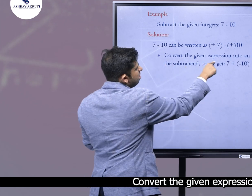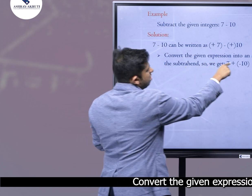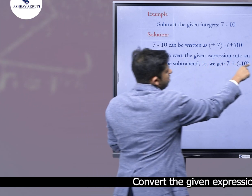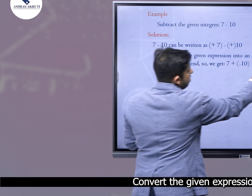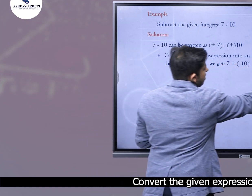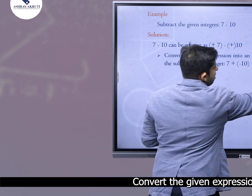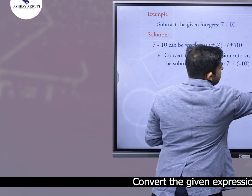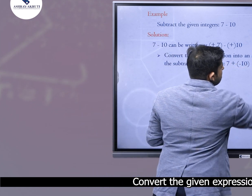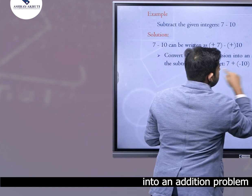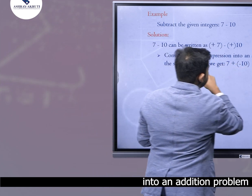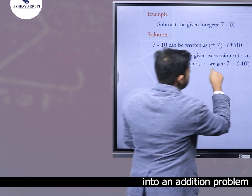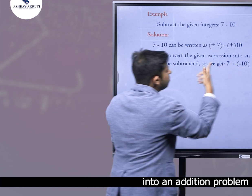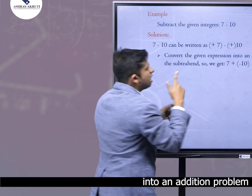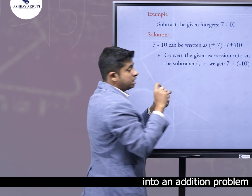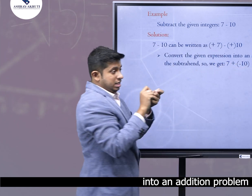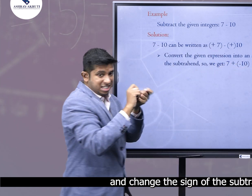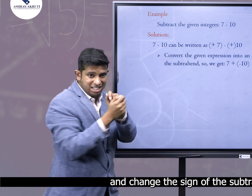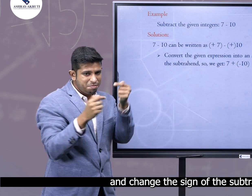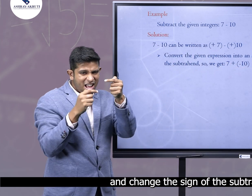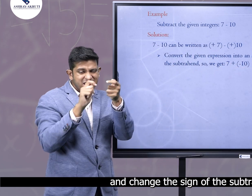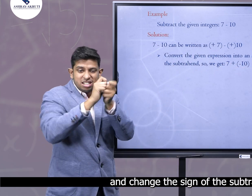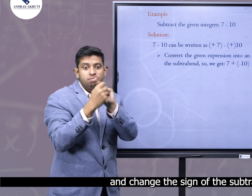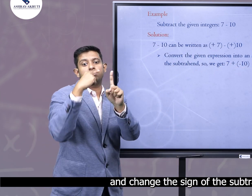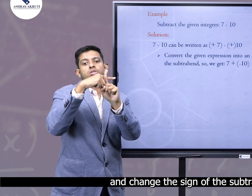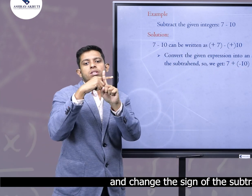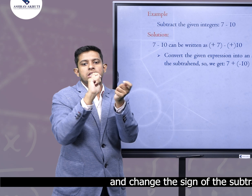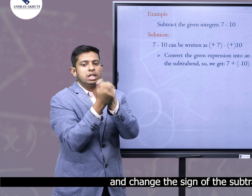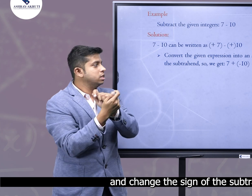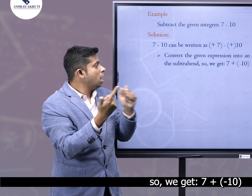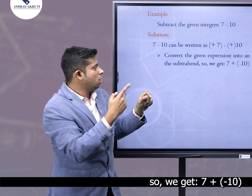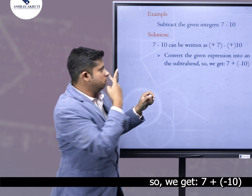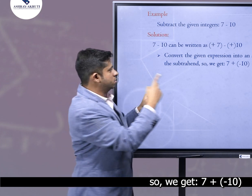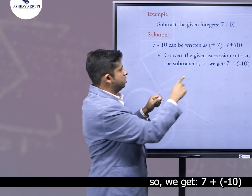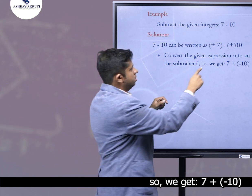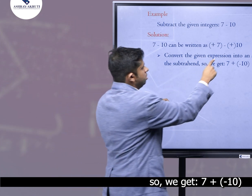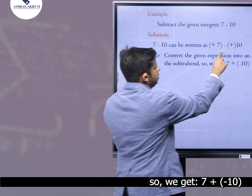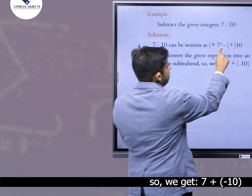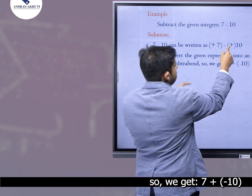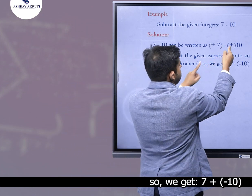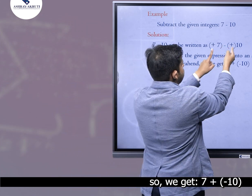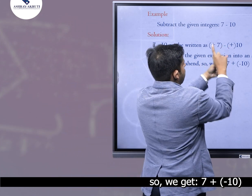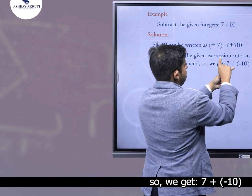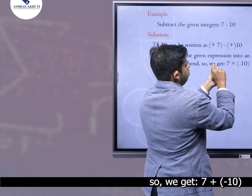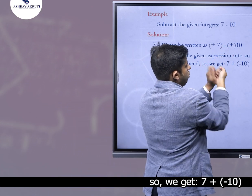Convert the given expression into an addition problem and change the sign of the subtrahend, so we get 7 plus of minus 10.